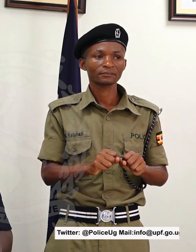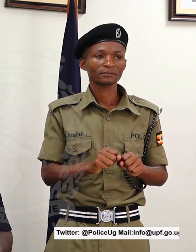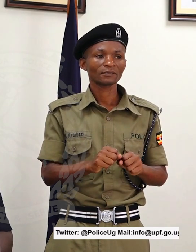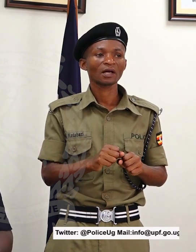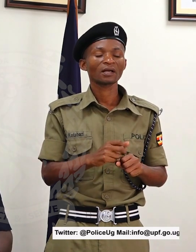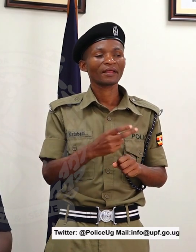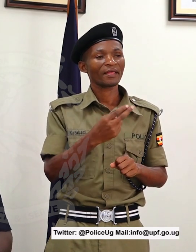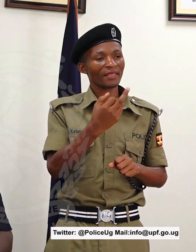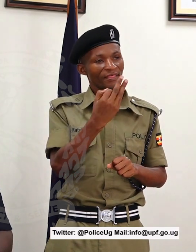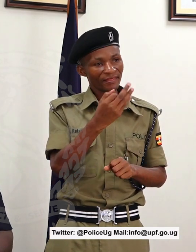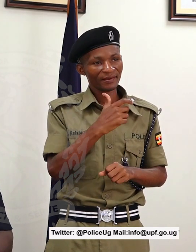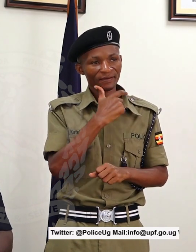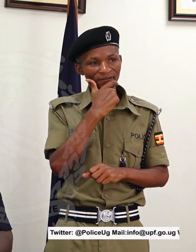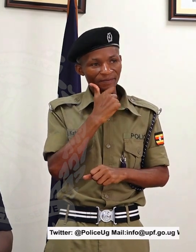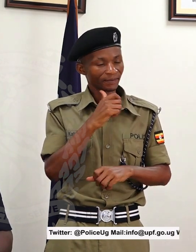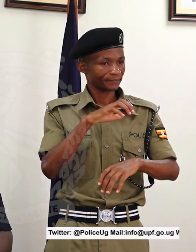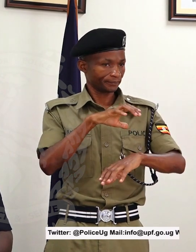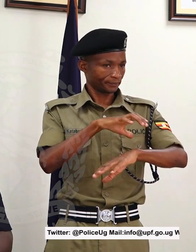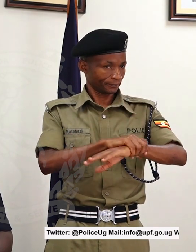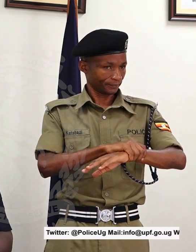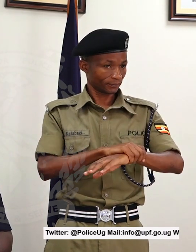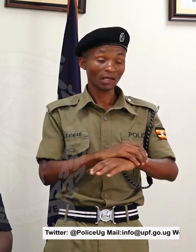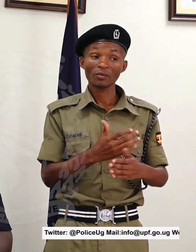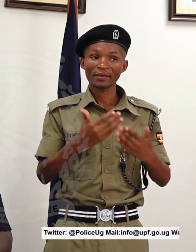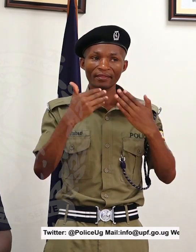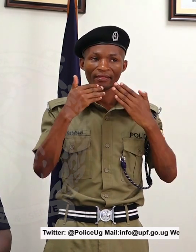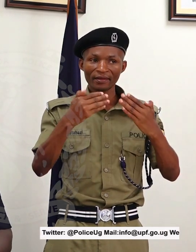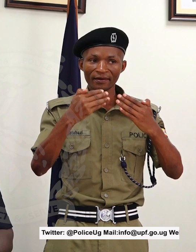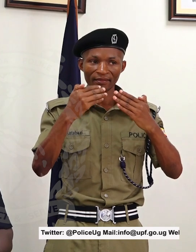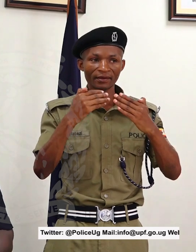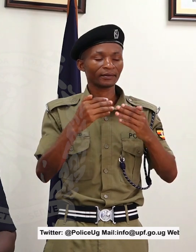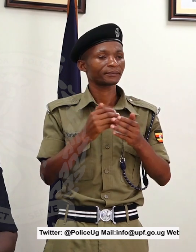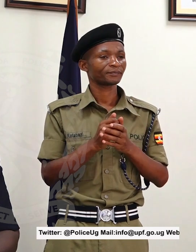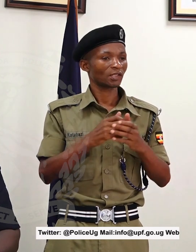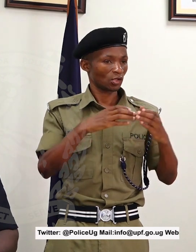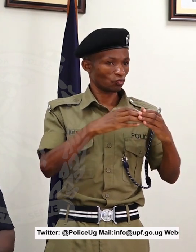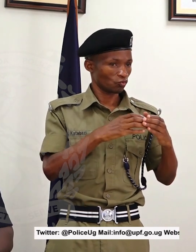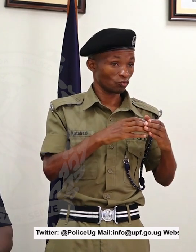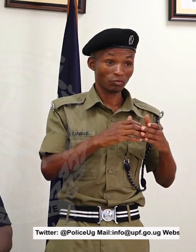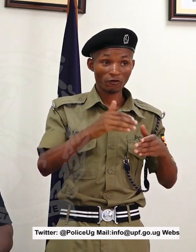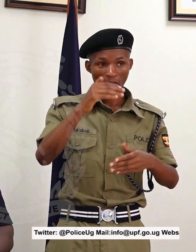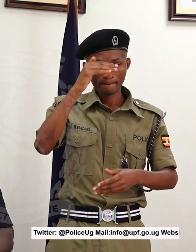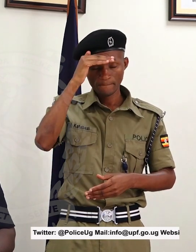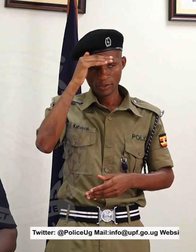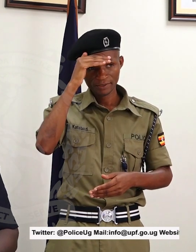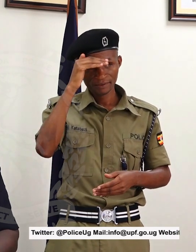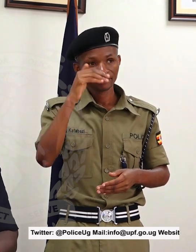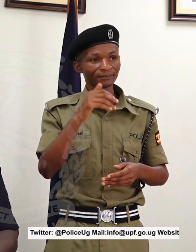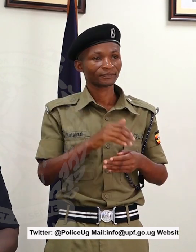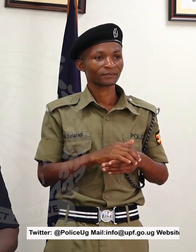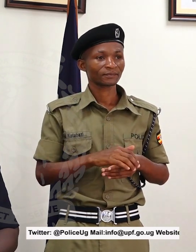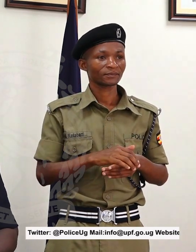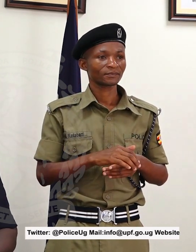and three suspects arrested. So I want to thank our task teams, which comprised of Flying Squad, a squad